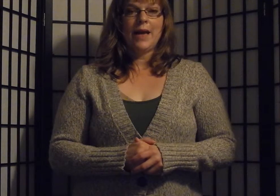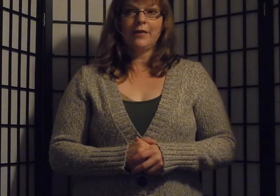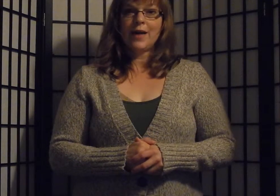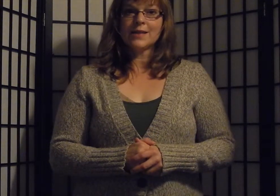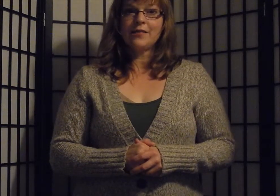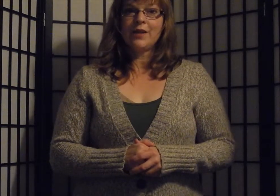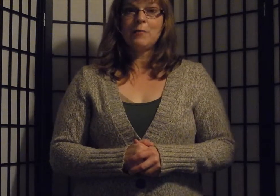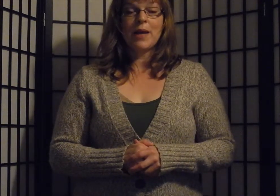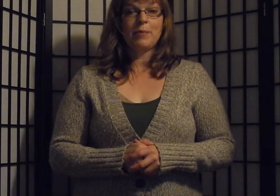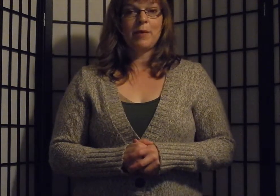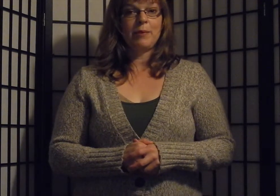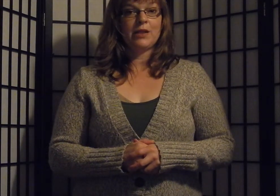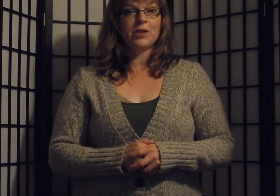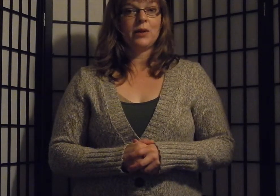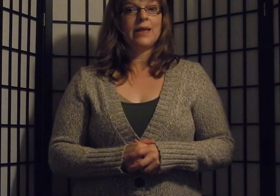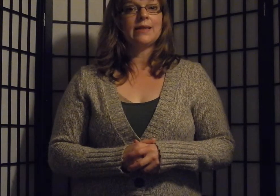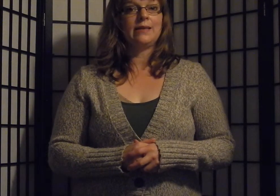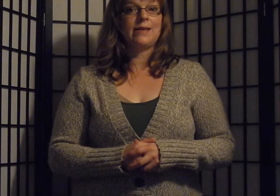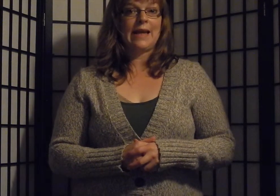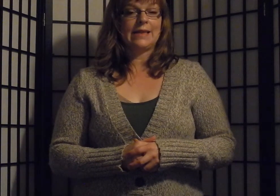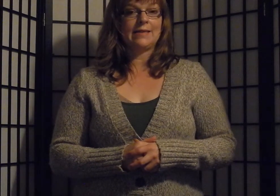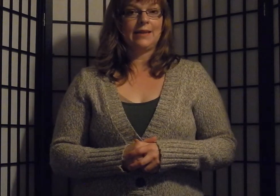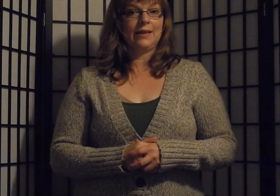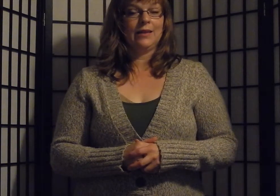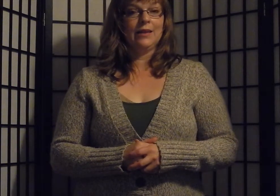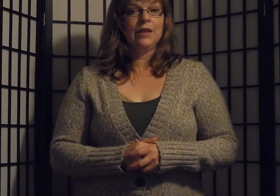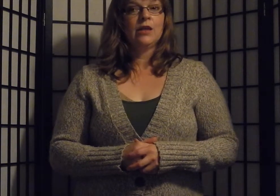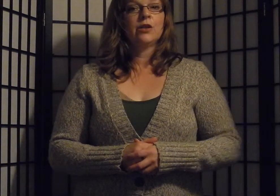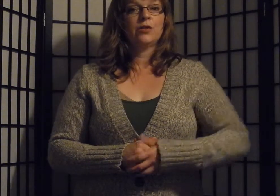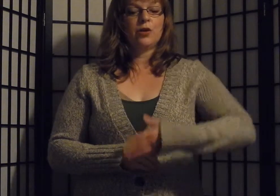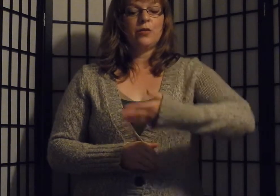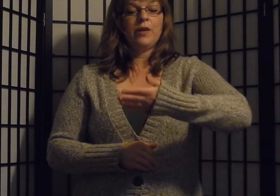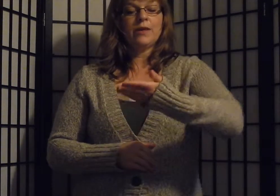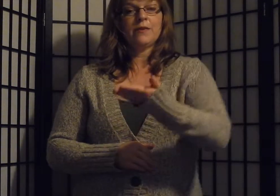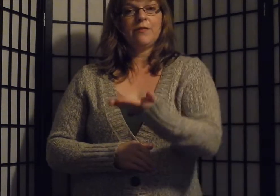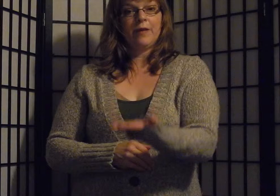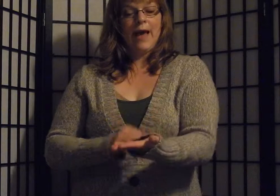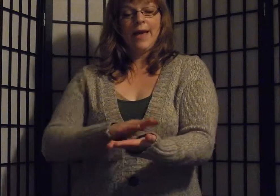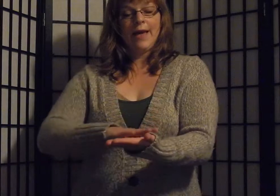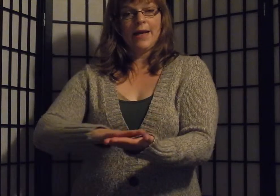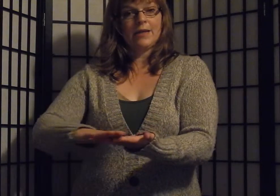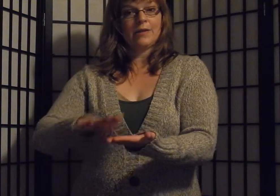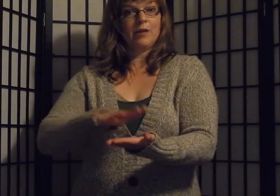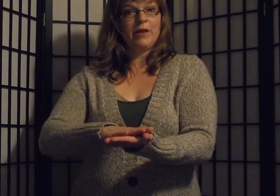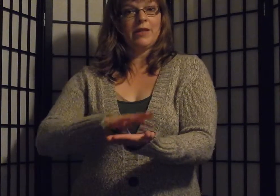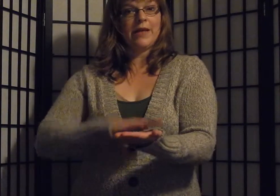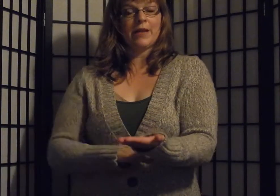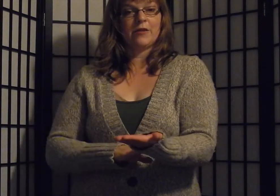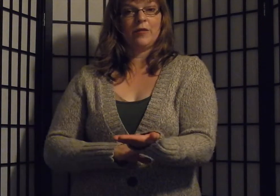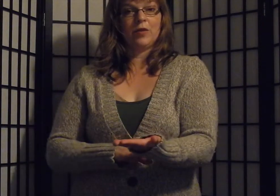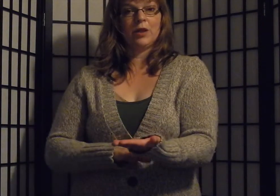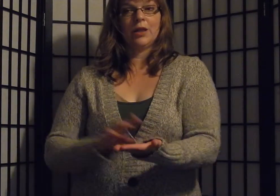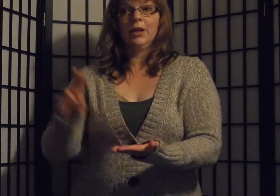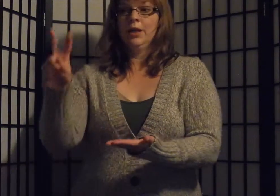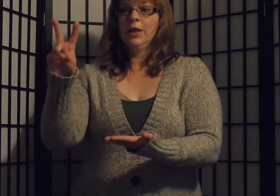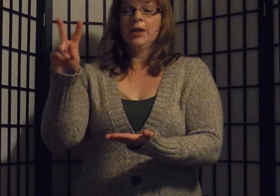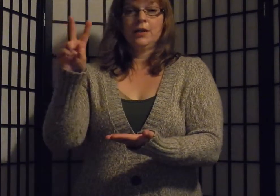Another activity many people enjoy is dancing. So this flat hand is going to be the dance floor. The